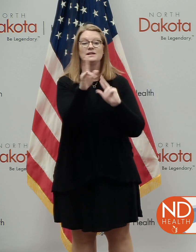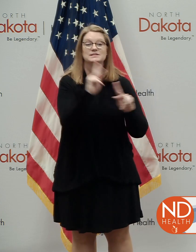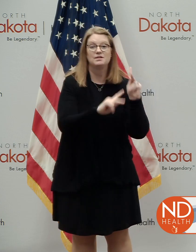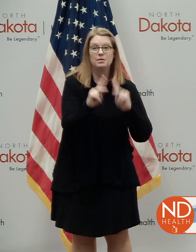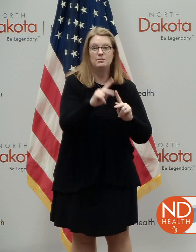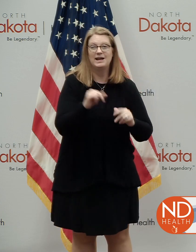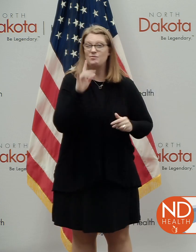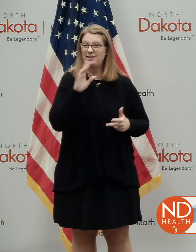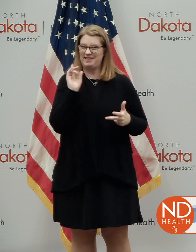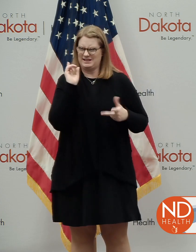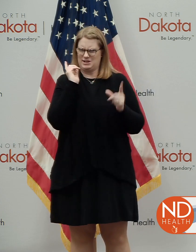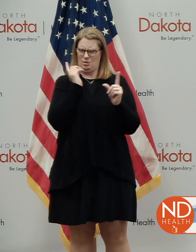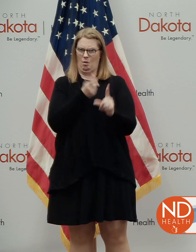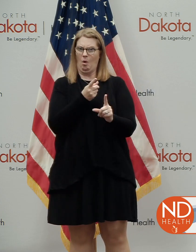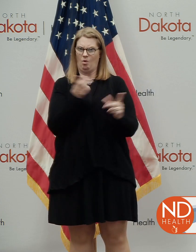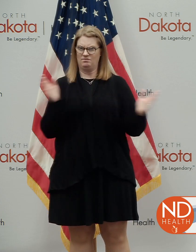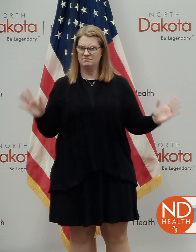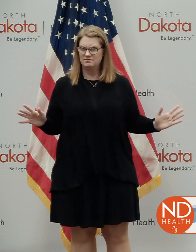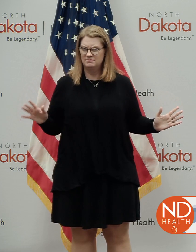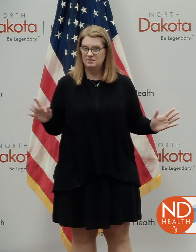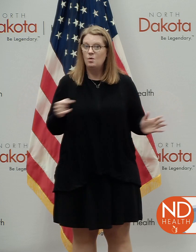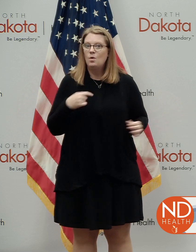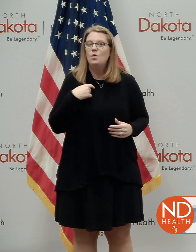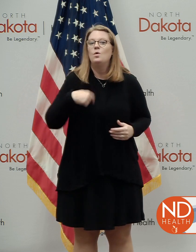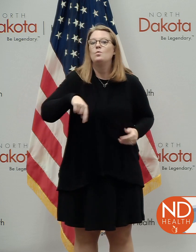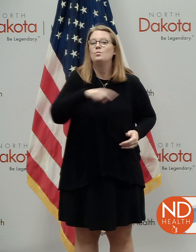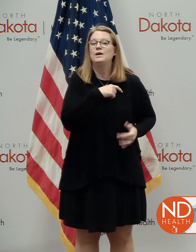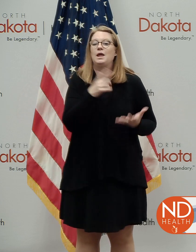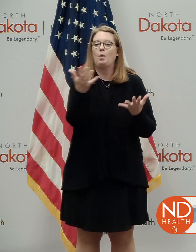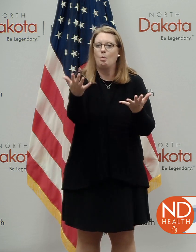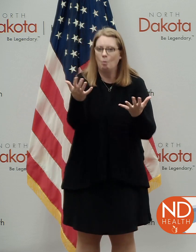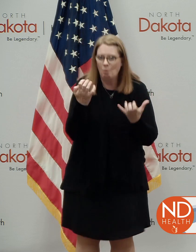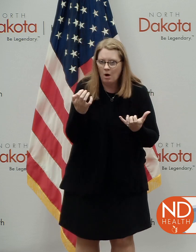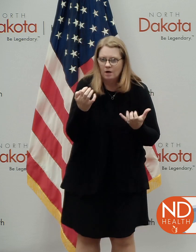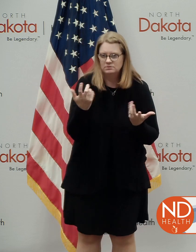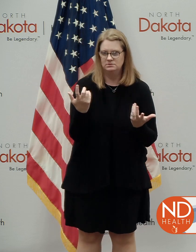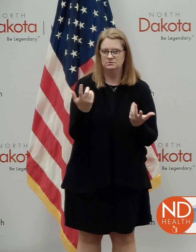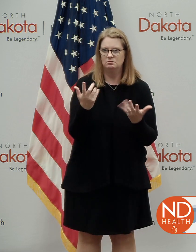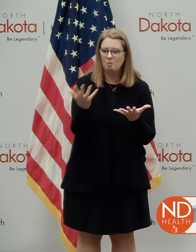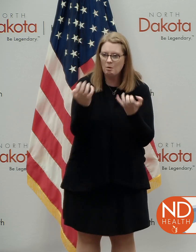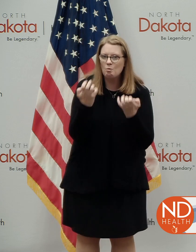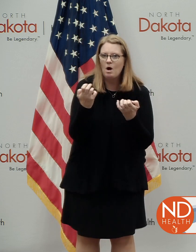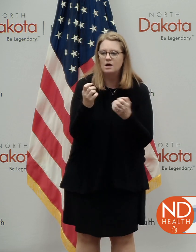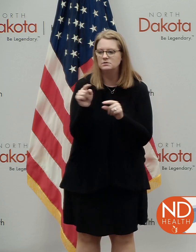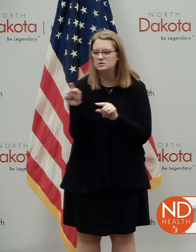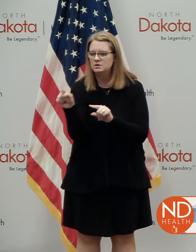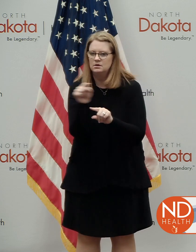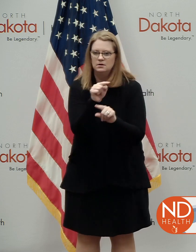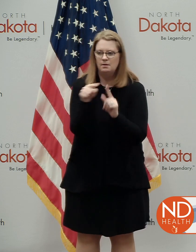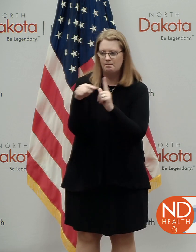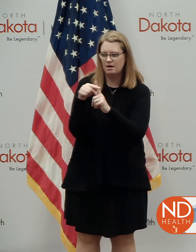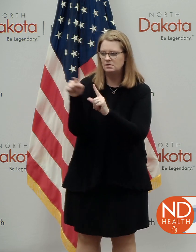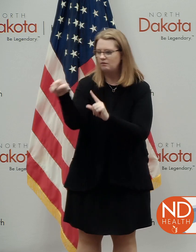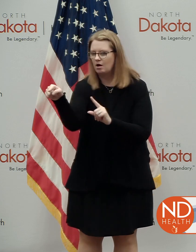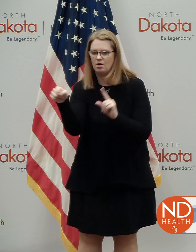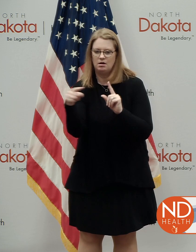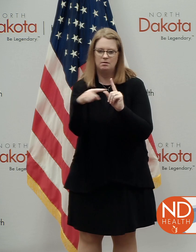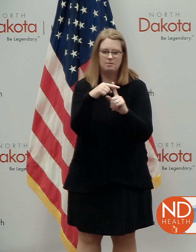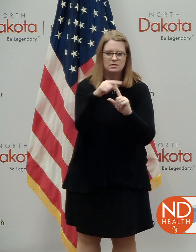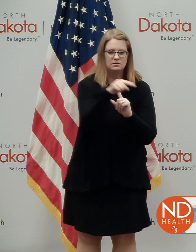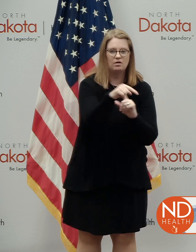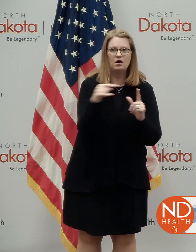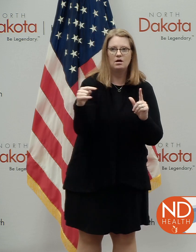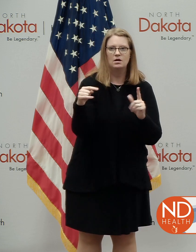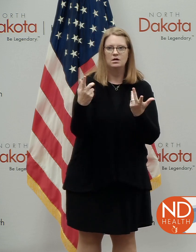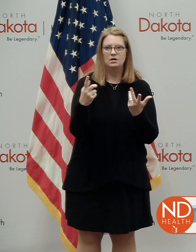That's our goal. We got to remember that's our goal as we treat COVID, is to find the positive cases